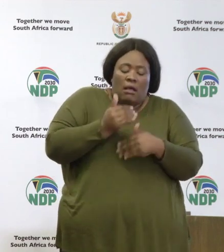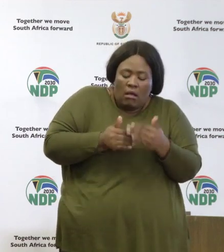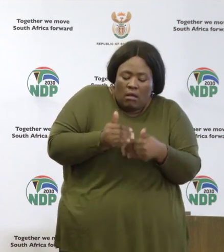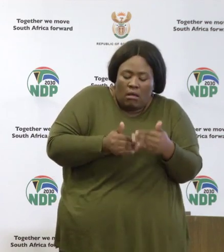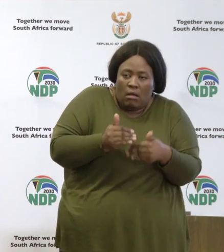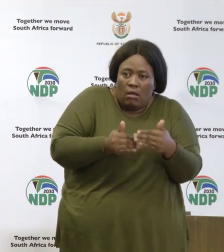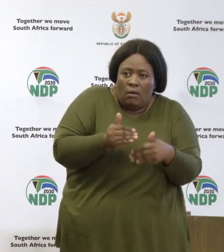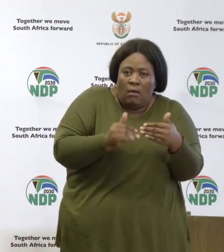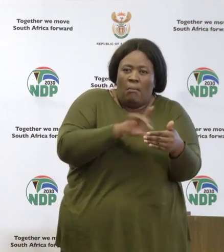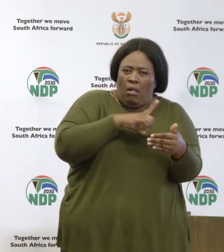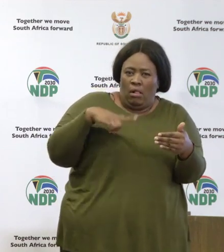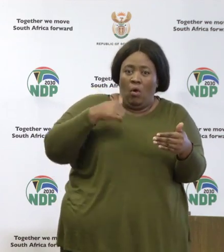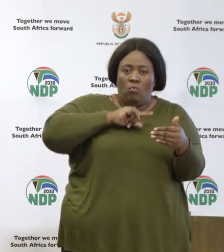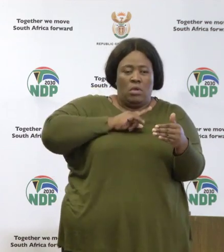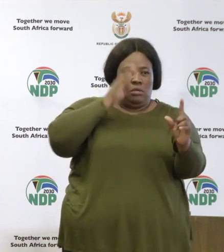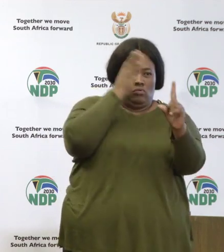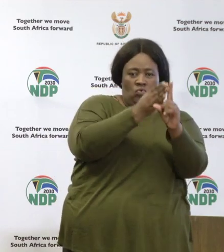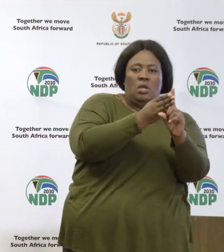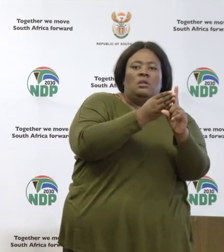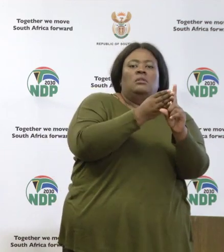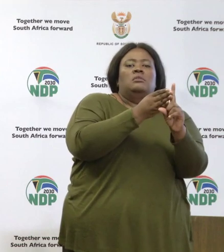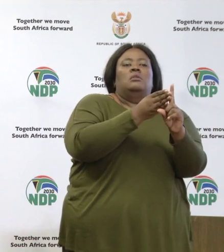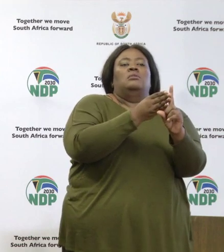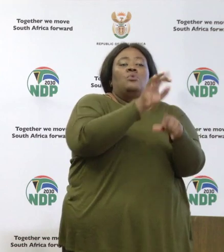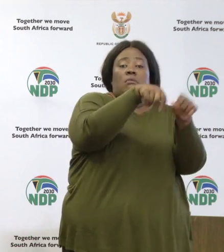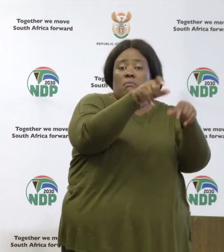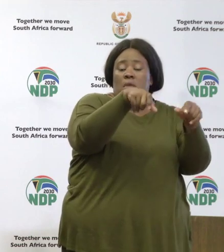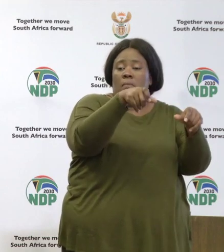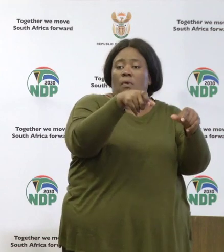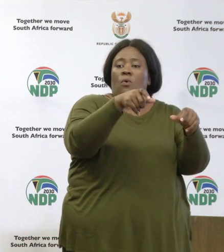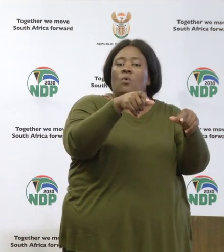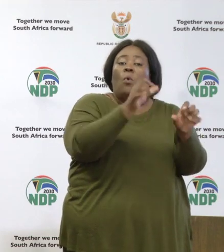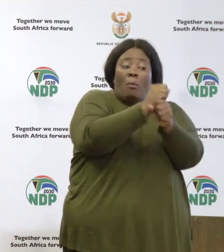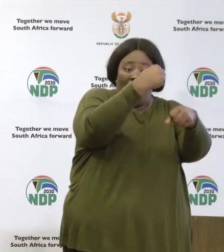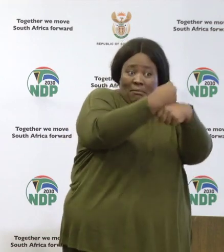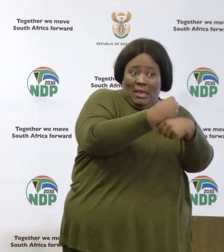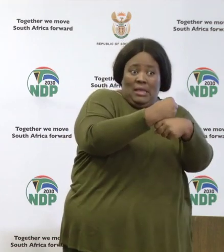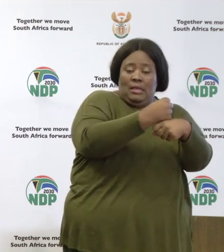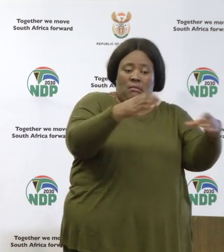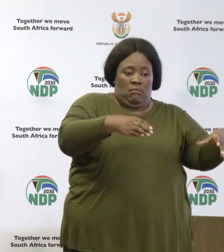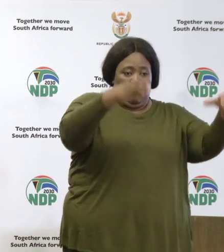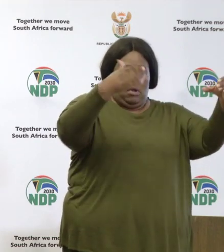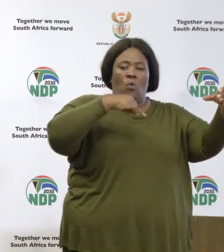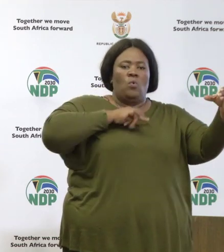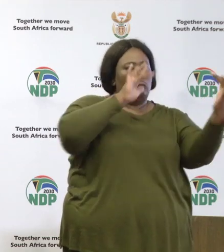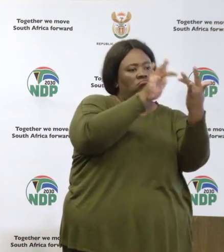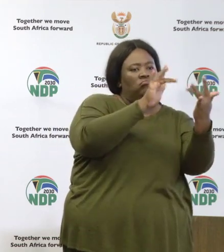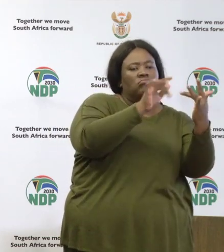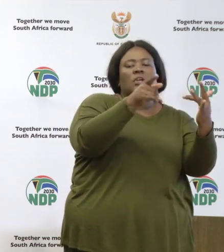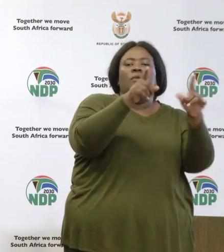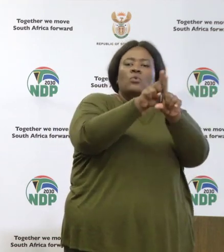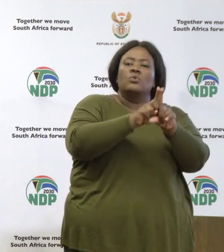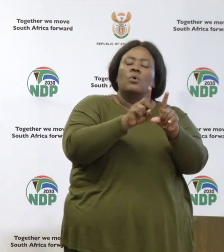of procurement, we would go direct to the distributors or those people who are manufacturing, and we've been in touch with the